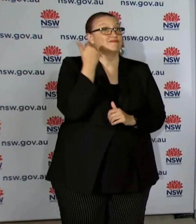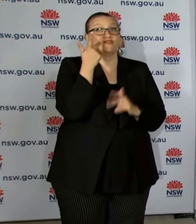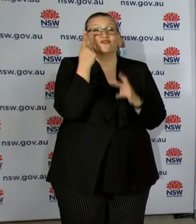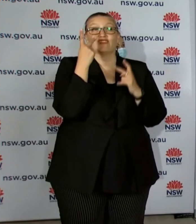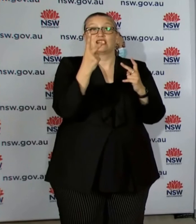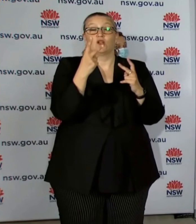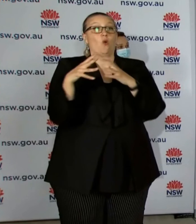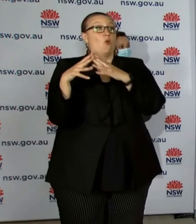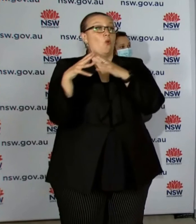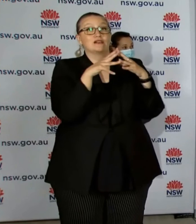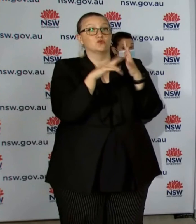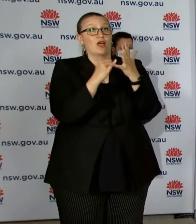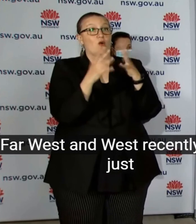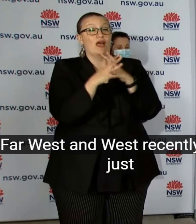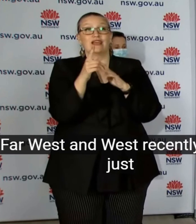I was